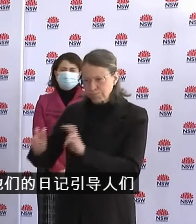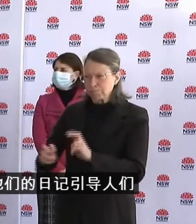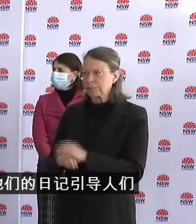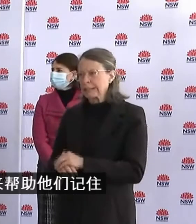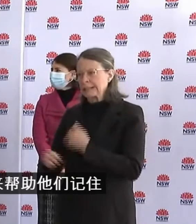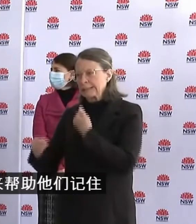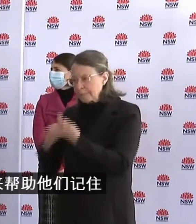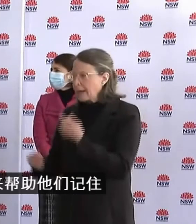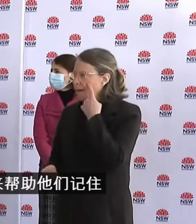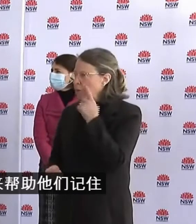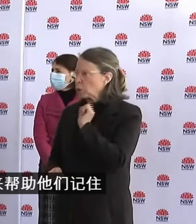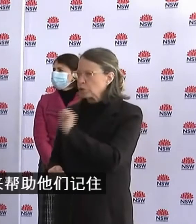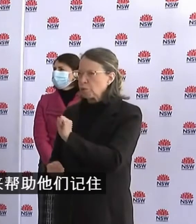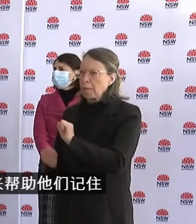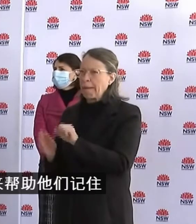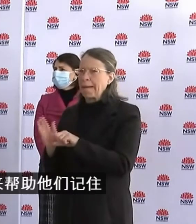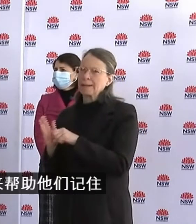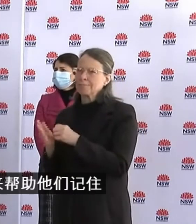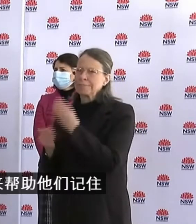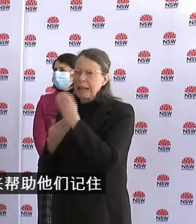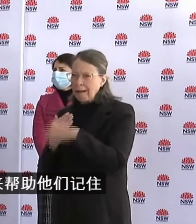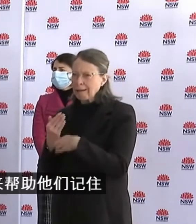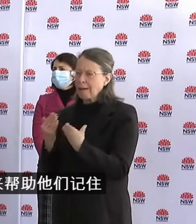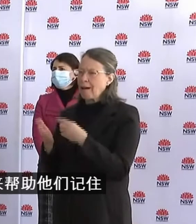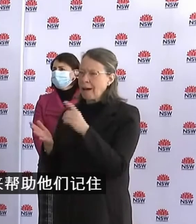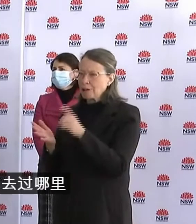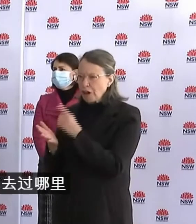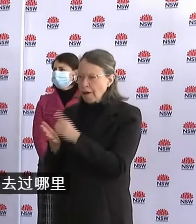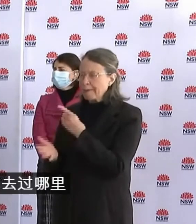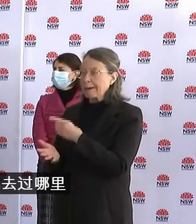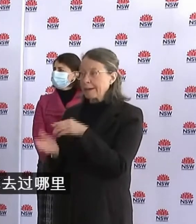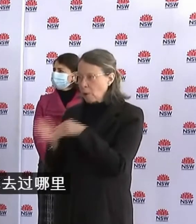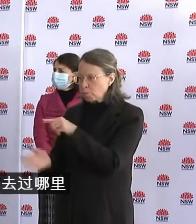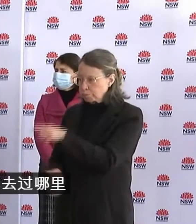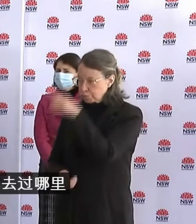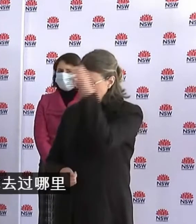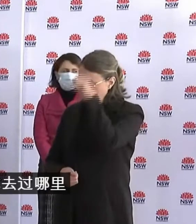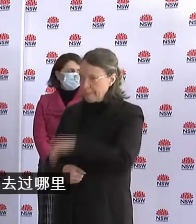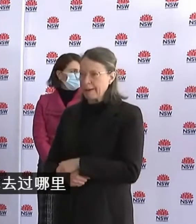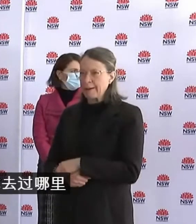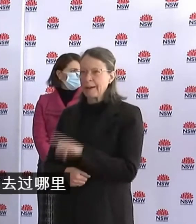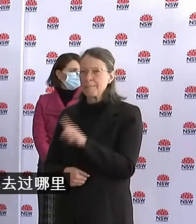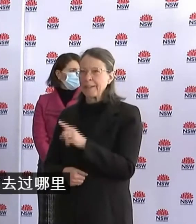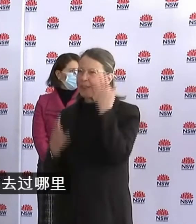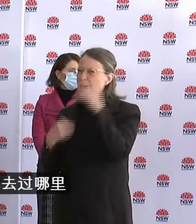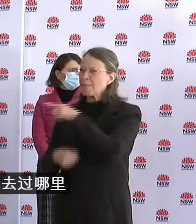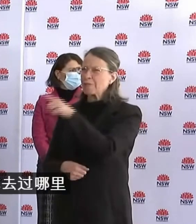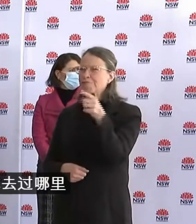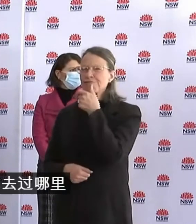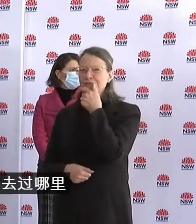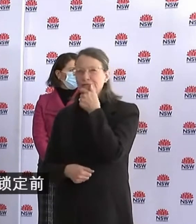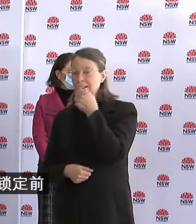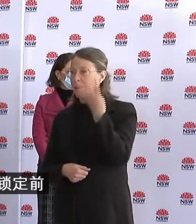their diaries, through their phone records and other measures to help them remember. But if you can imagine where you've been in the last